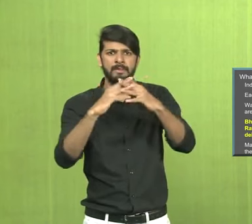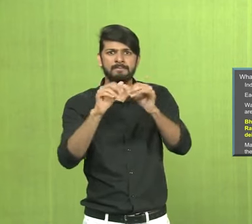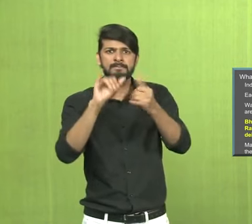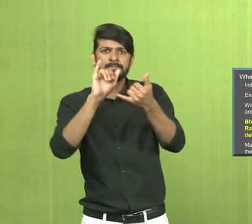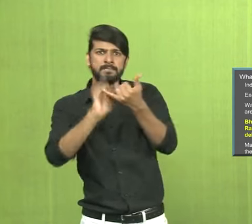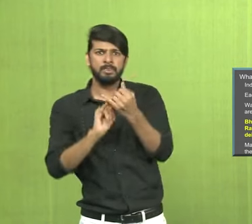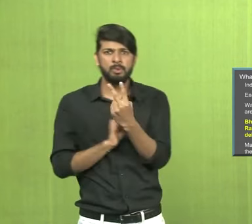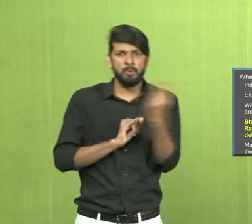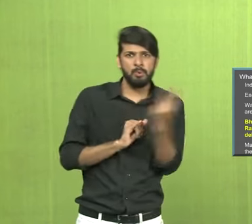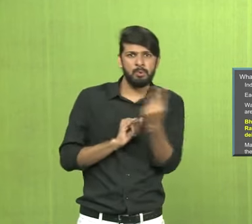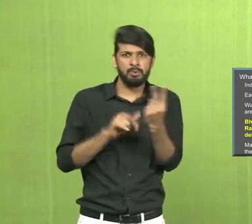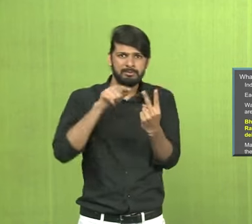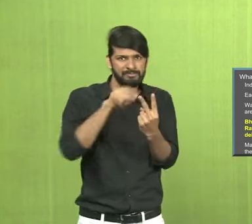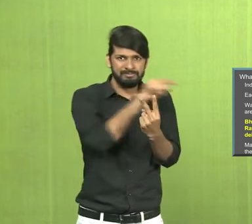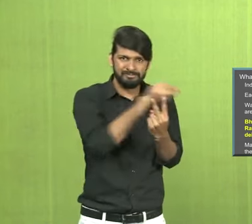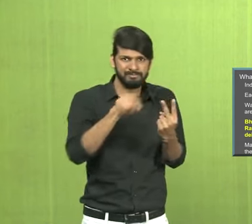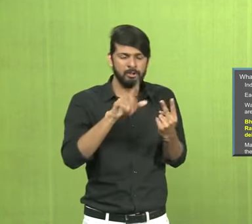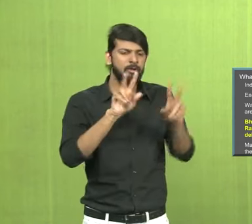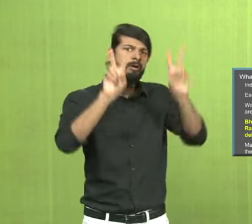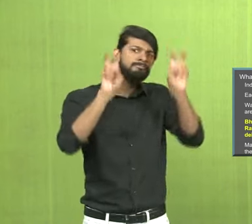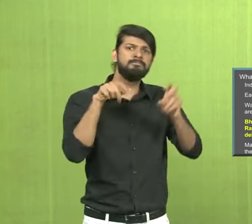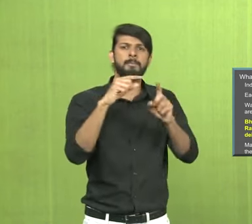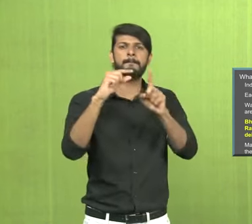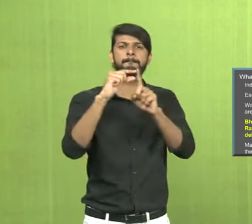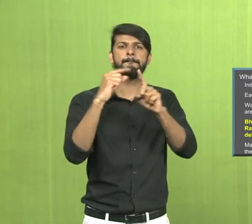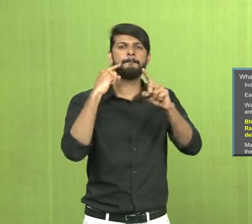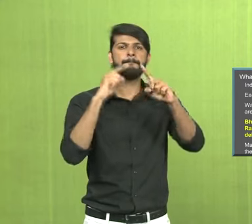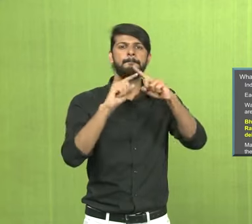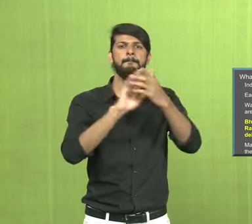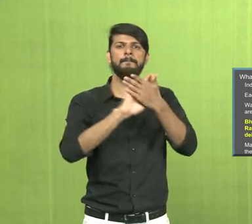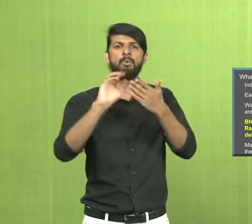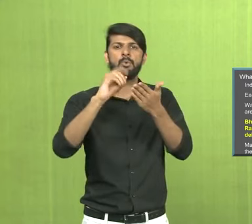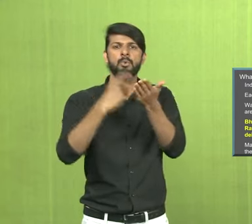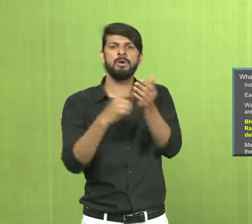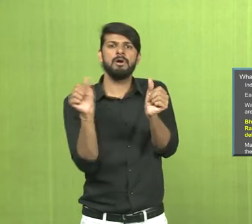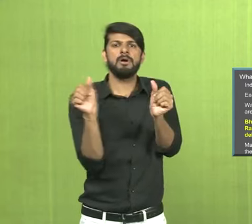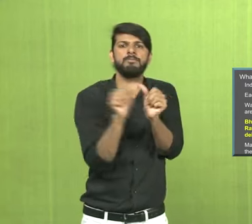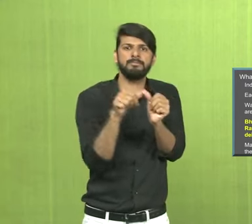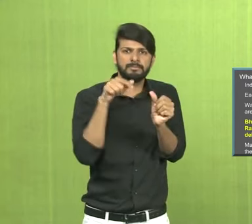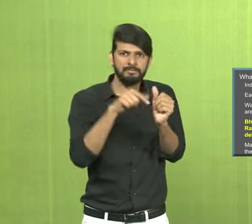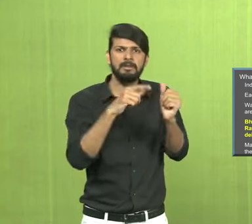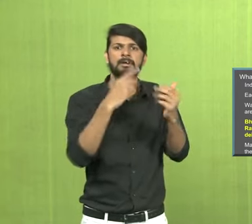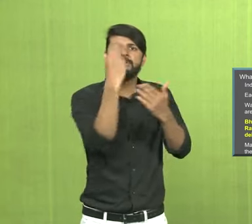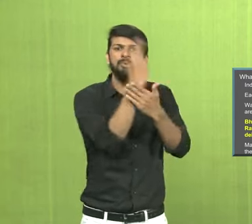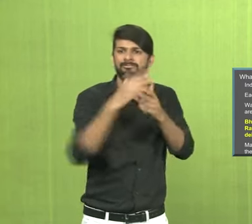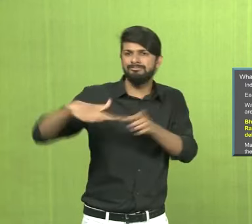Rathwa community. These three communities are famous for the Pithora